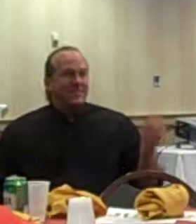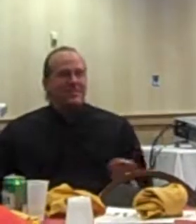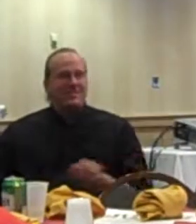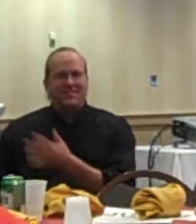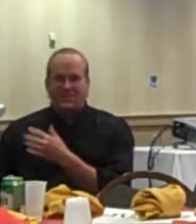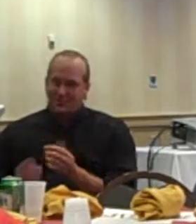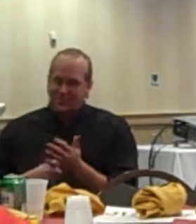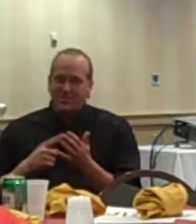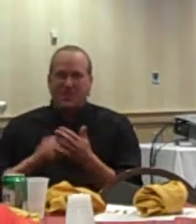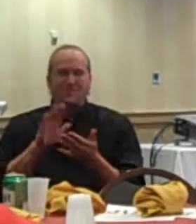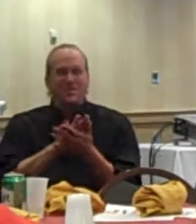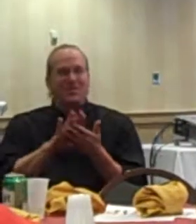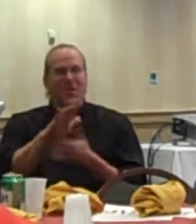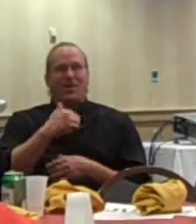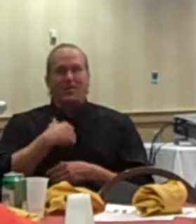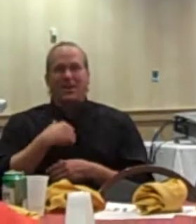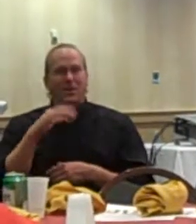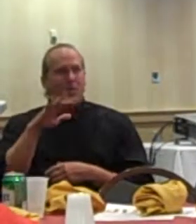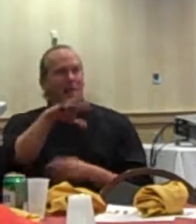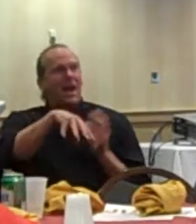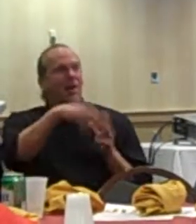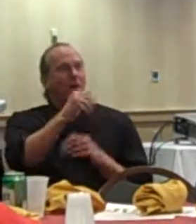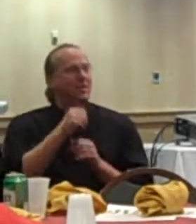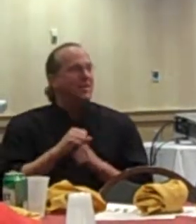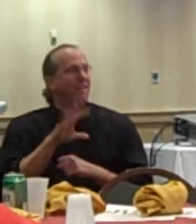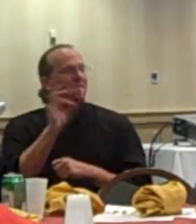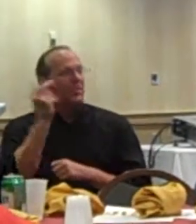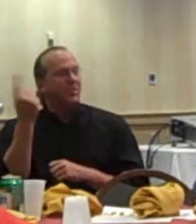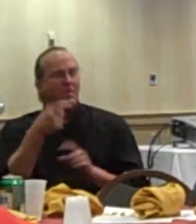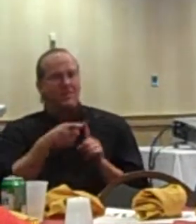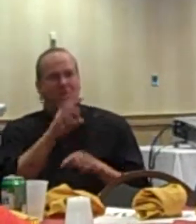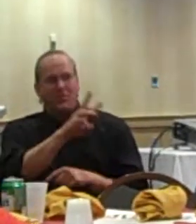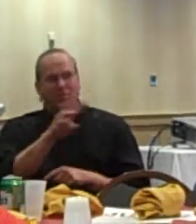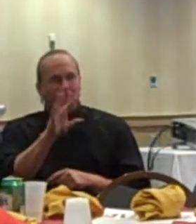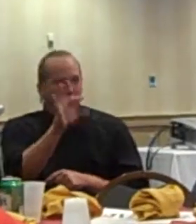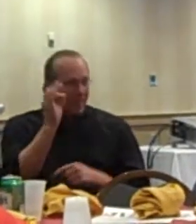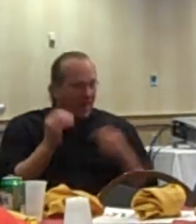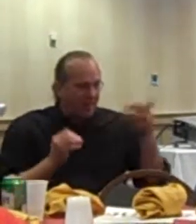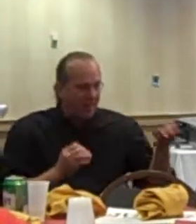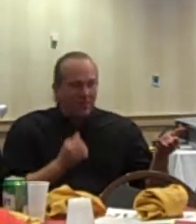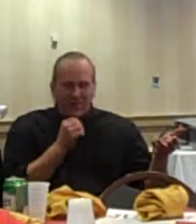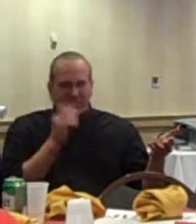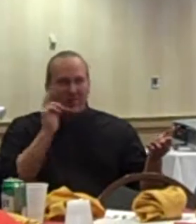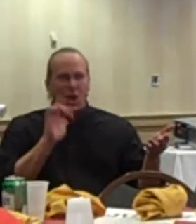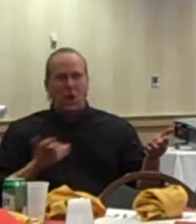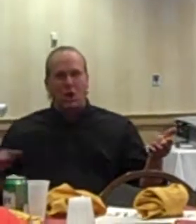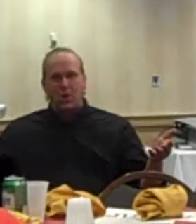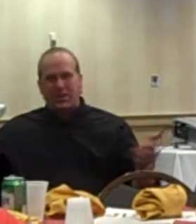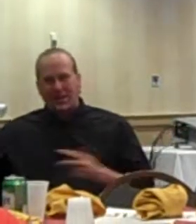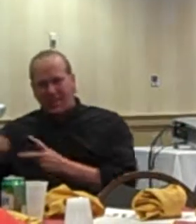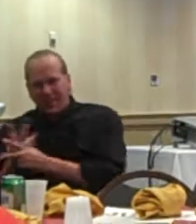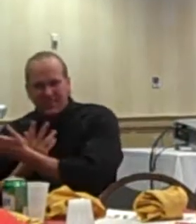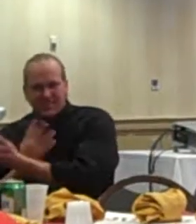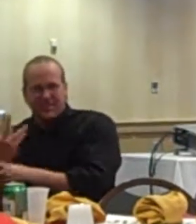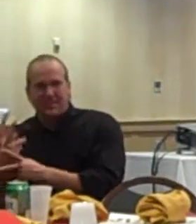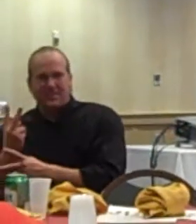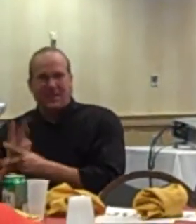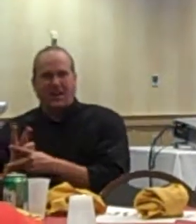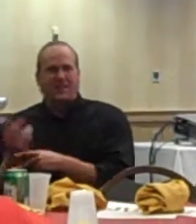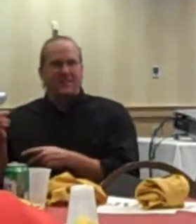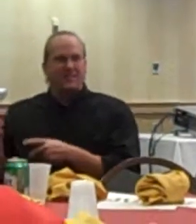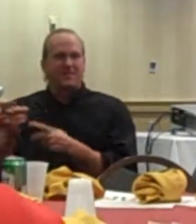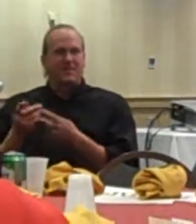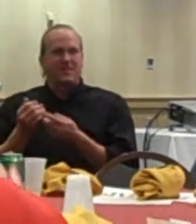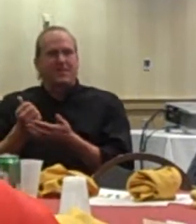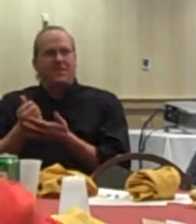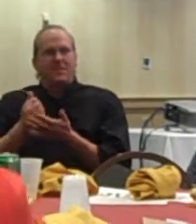you there were times the night before I went and found something on the web. Well, what you find on the web doesn't often look like this kind of thoughtful exploration